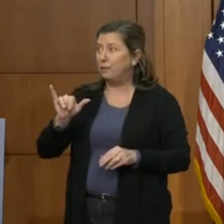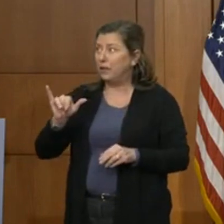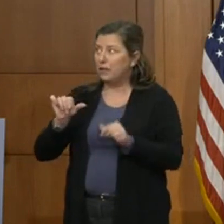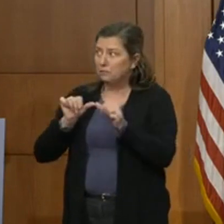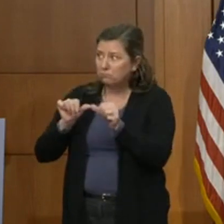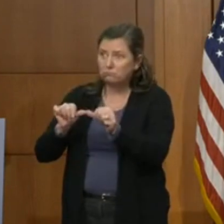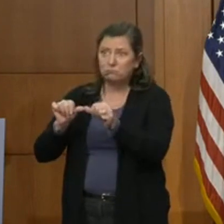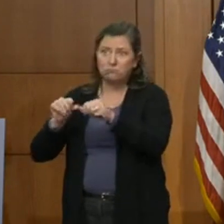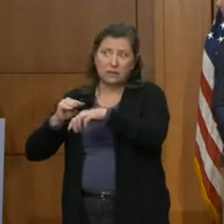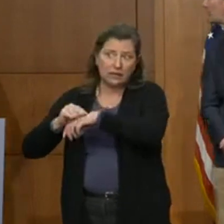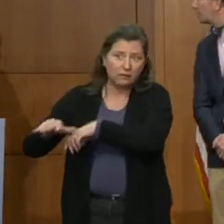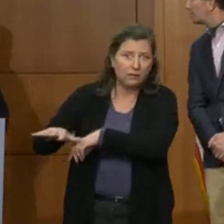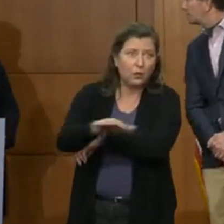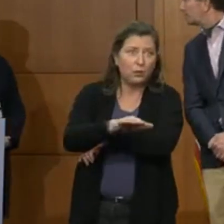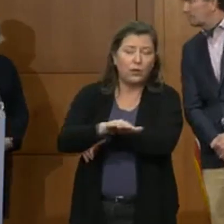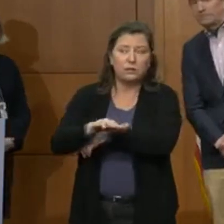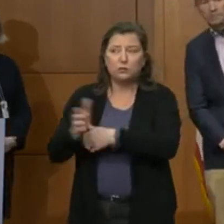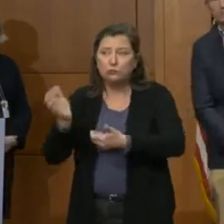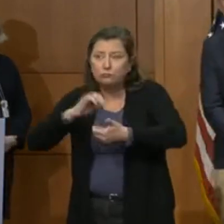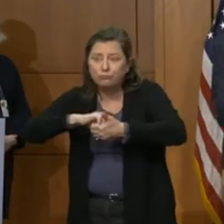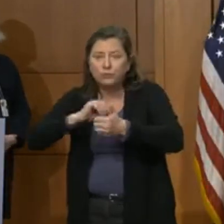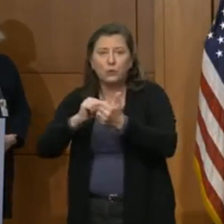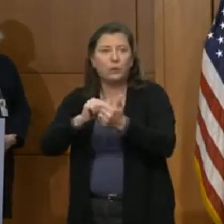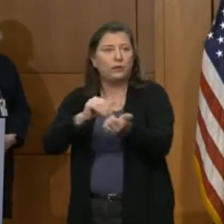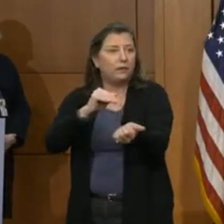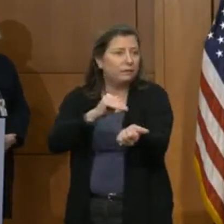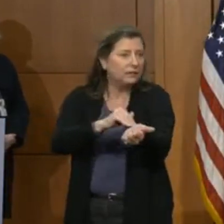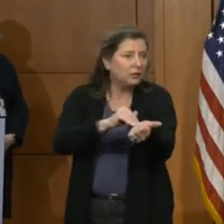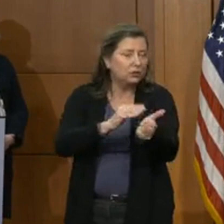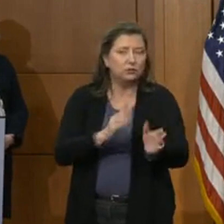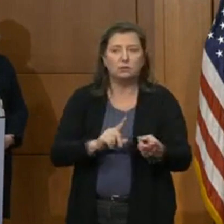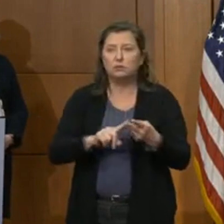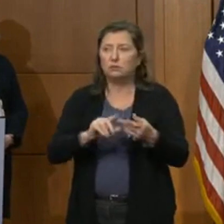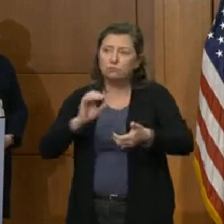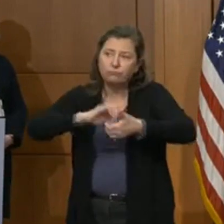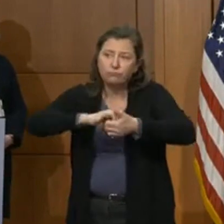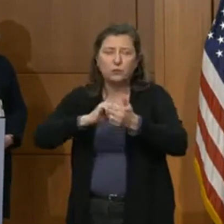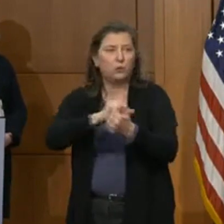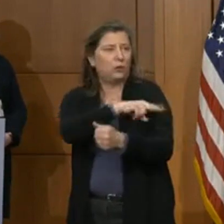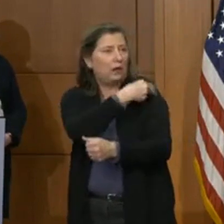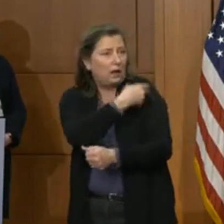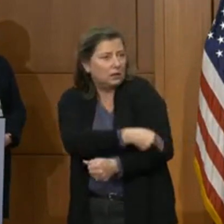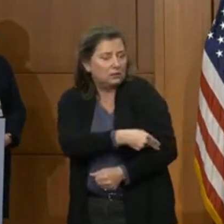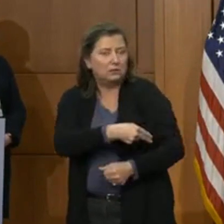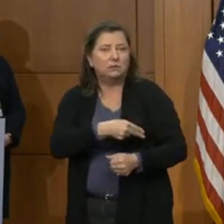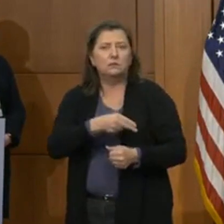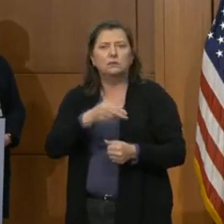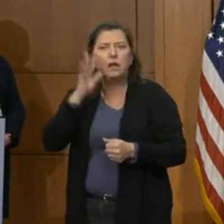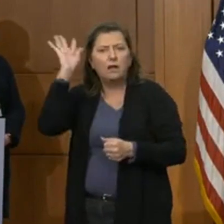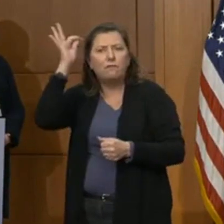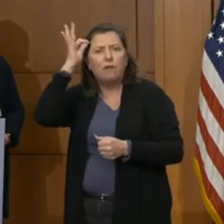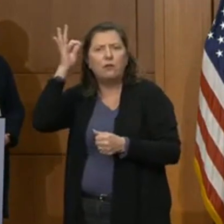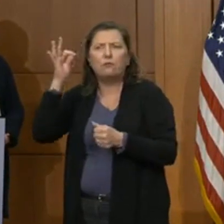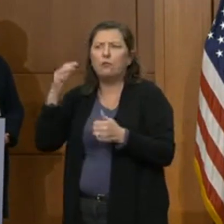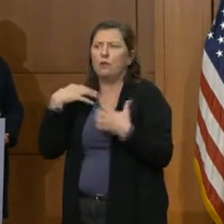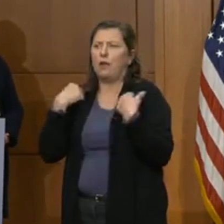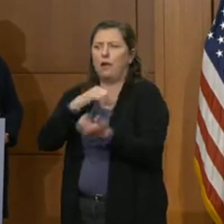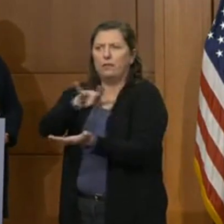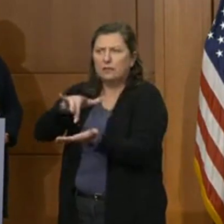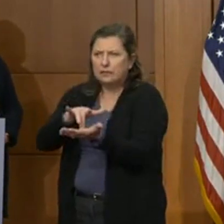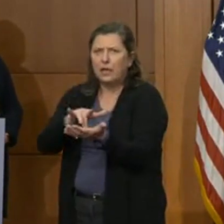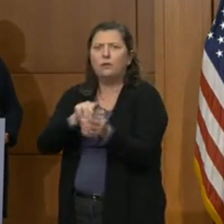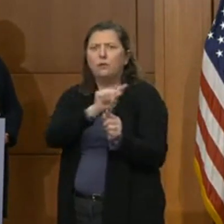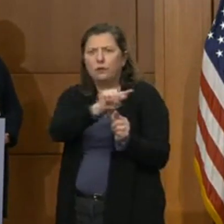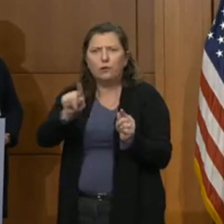influence, partnering with physicians, hospitals, federally qualified health centers, all the places where people